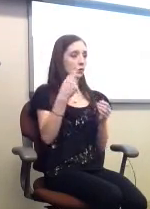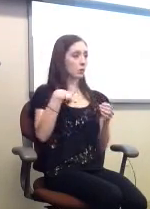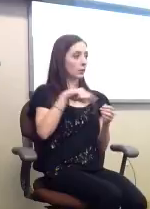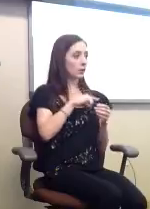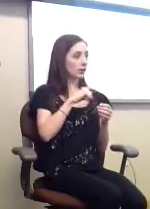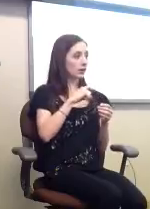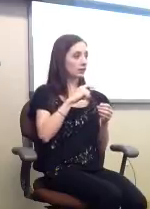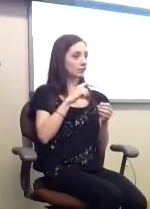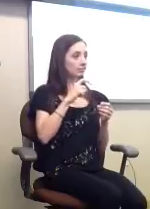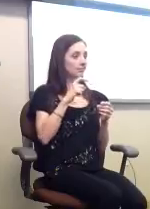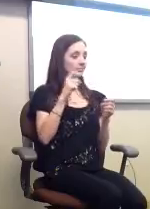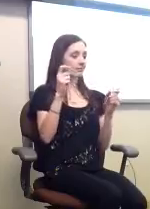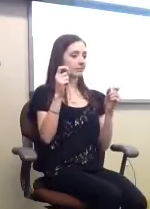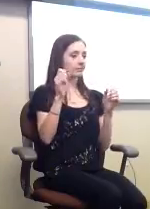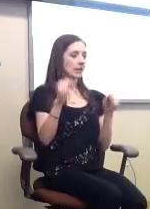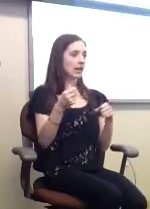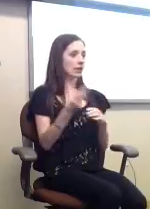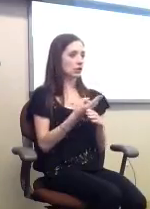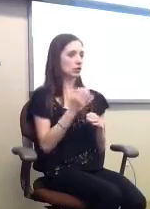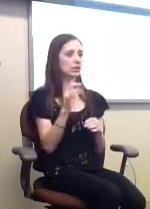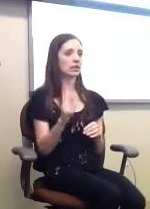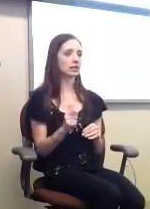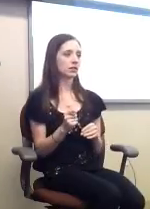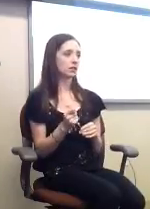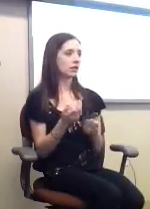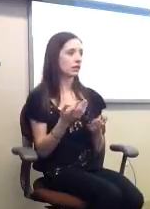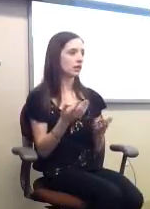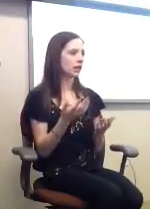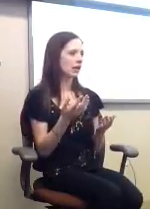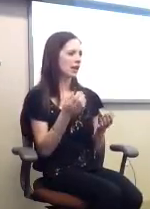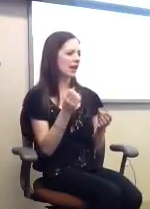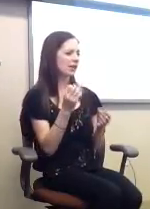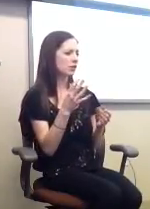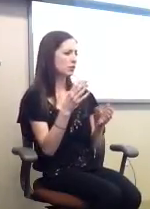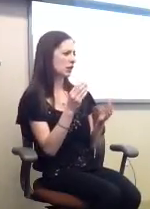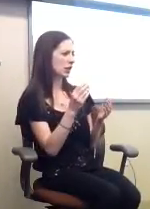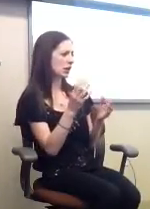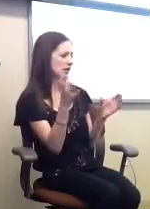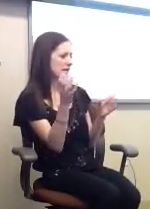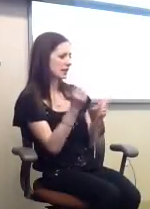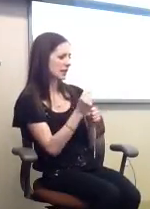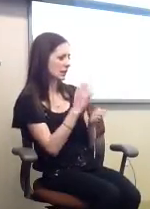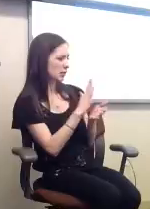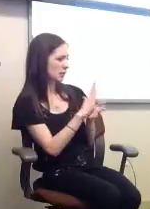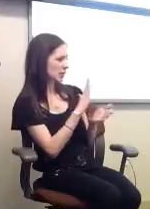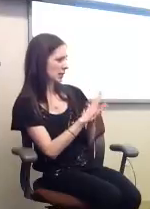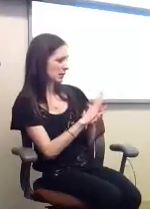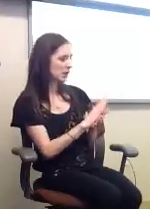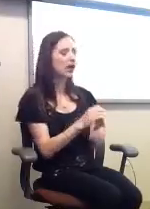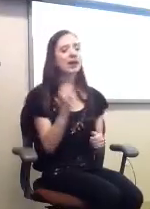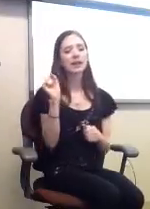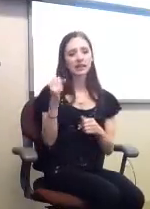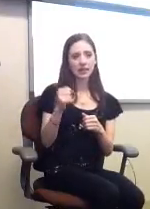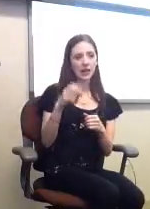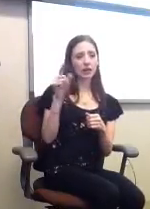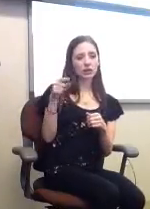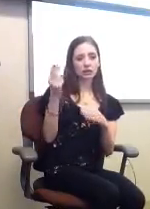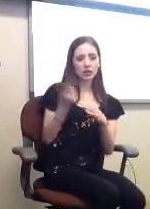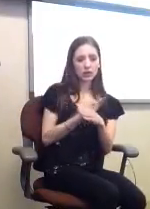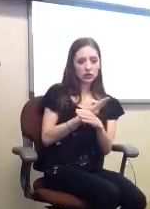If you just put it on a summary sheet. That's what I'm thinking, just have it something right there. that you can use, so you don't have to go look something up every time, you don't have to